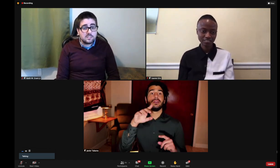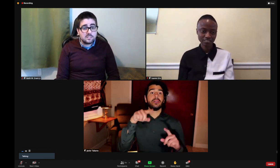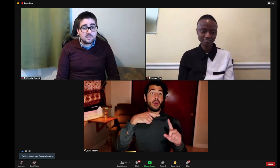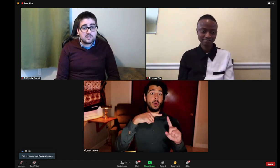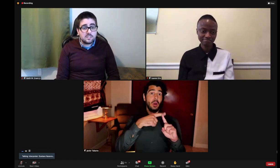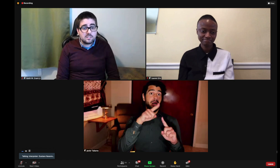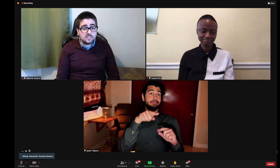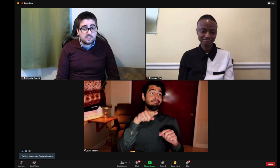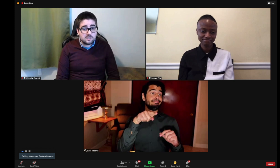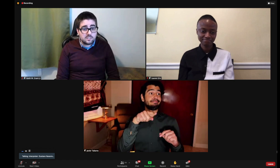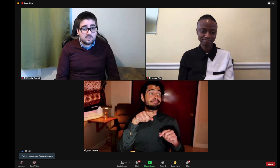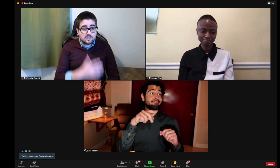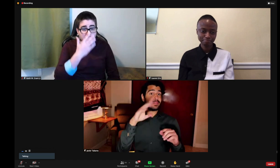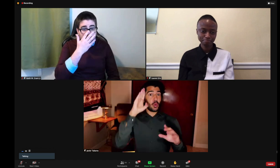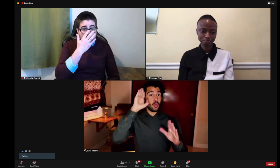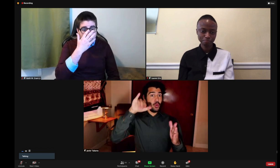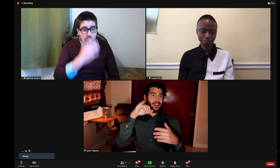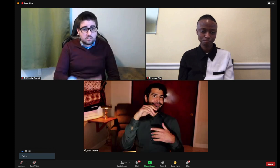Yes.